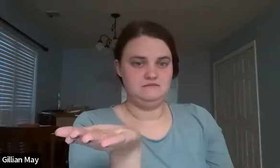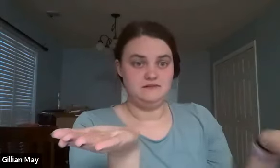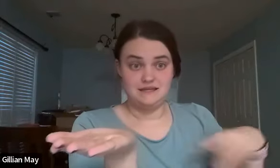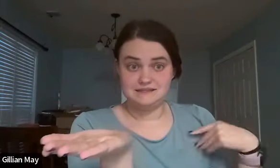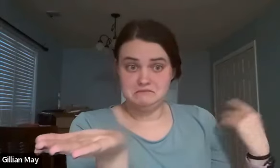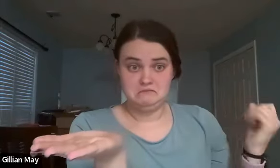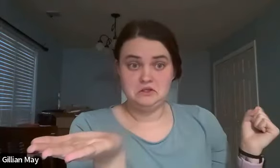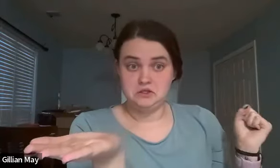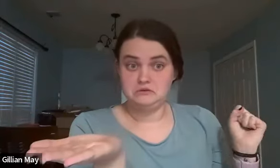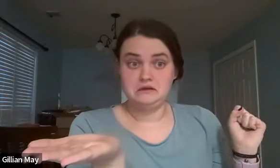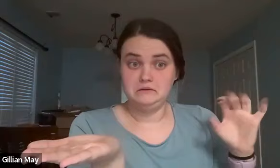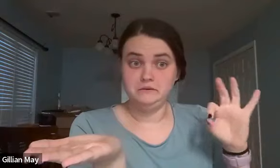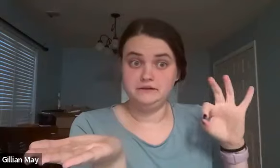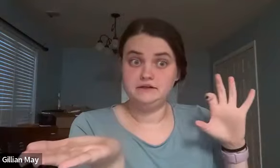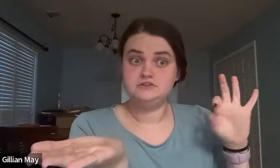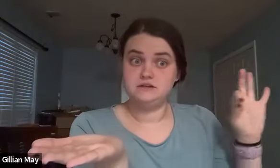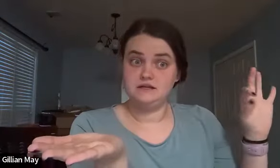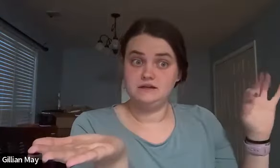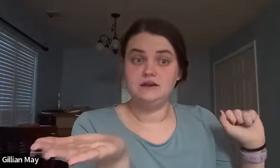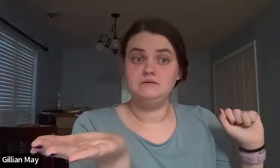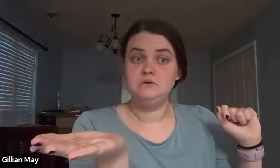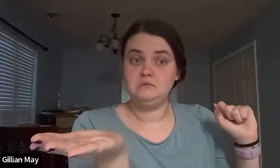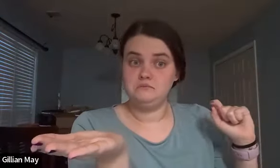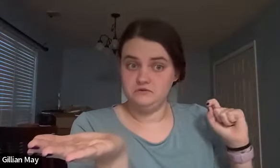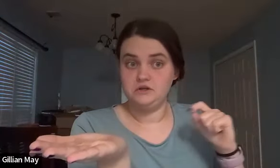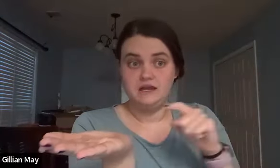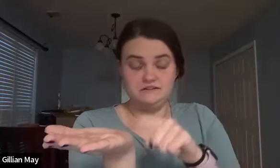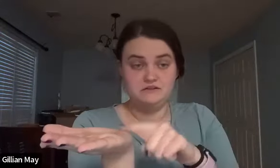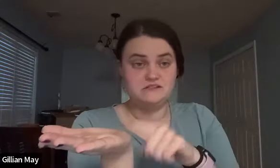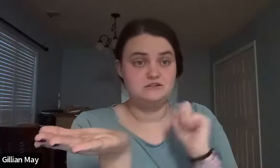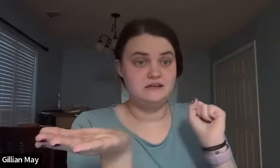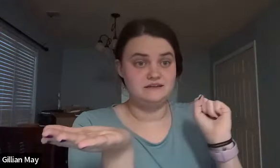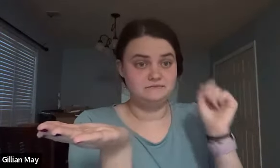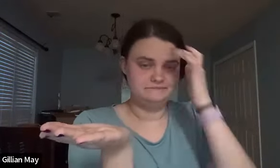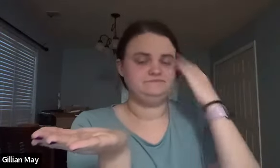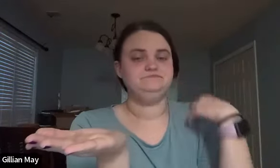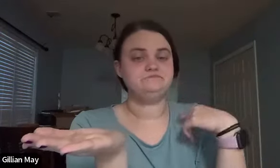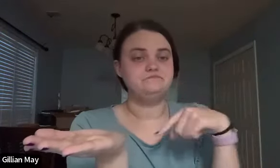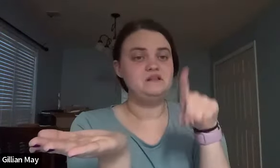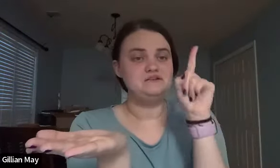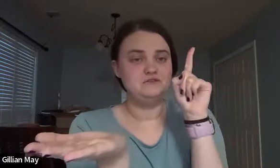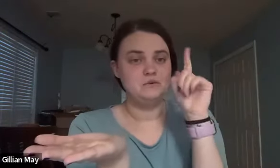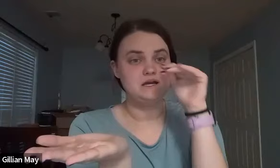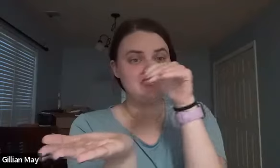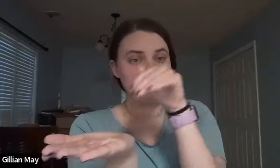Like I said, you can get all the way 999 before you have to do this two-handed. So